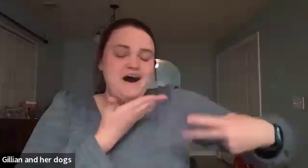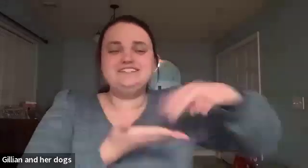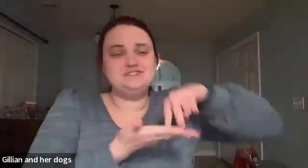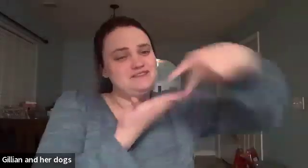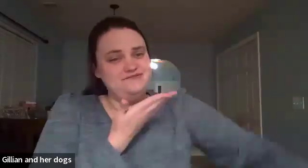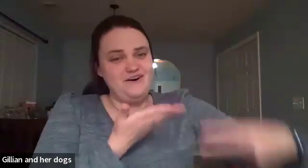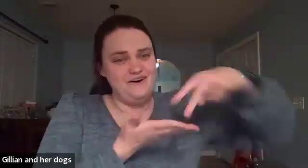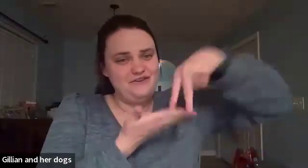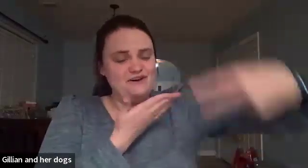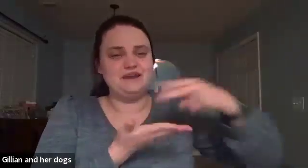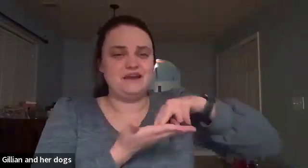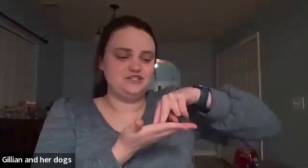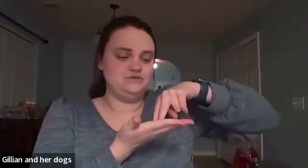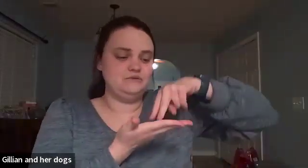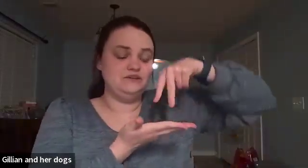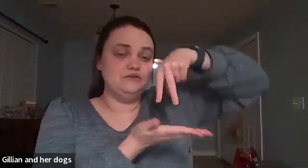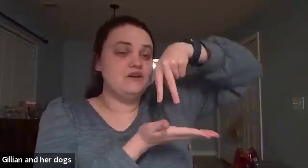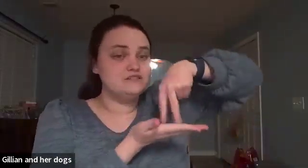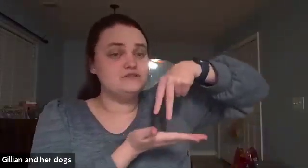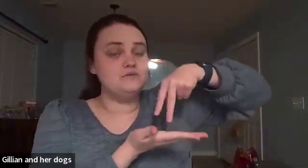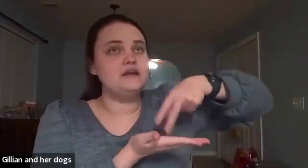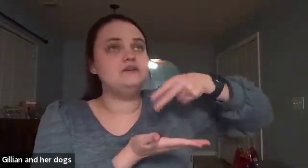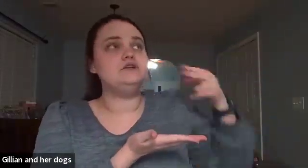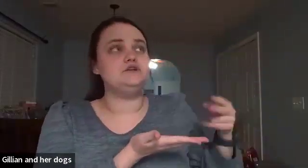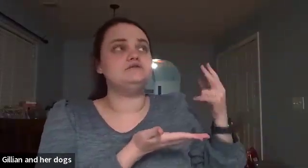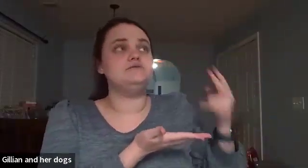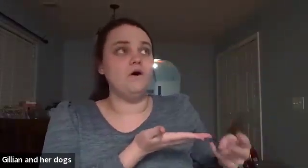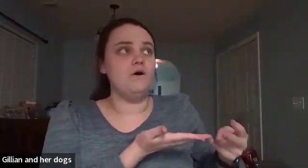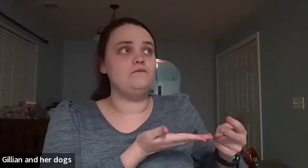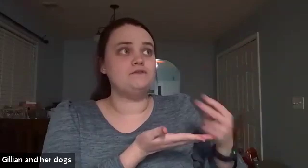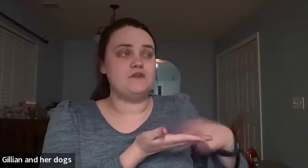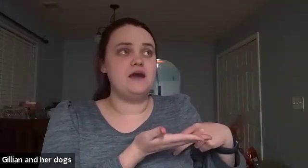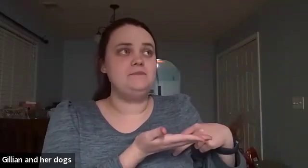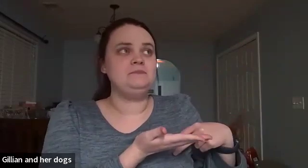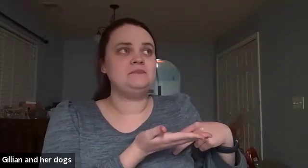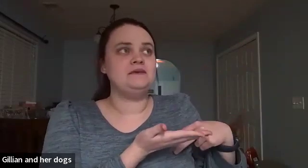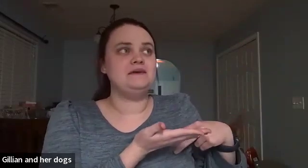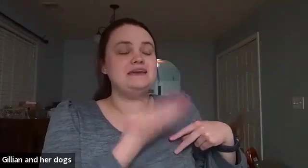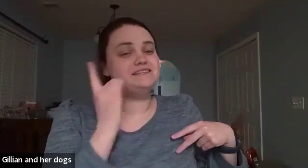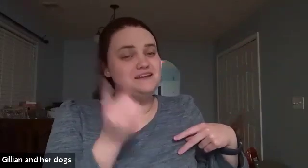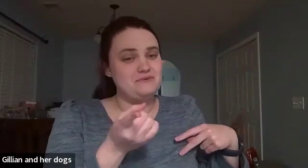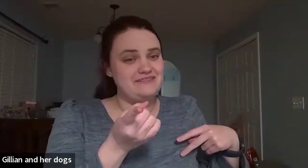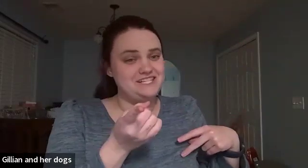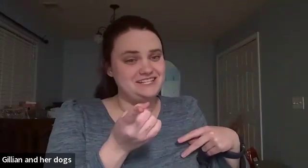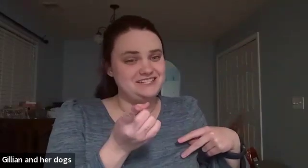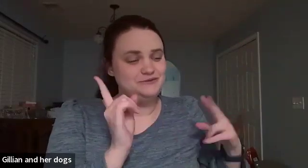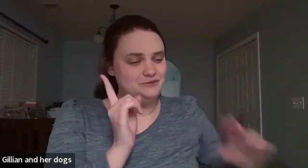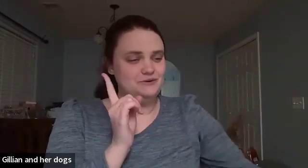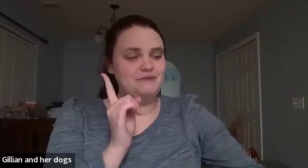Fall. I do love fall. Fall is like, because you can also, the way you can use fall for that is another way that changes. Ooh, I'm